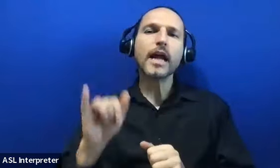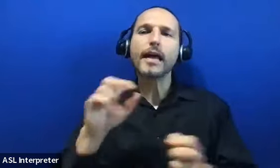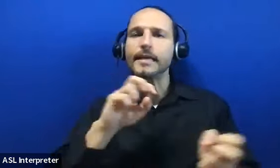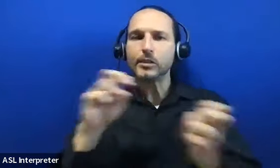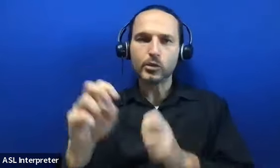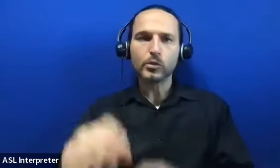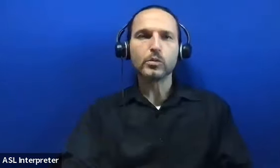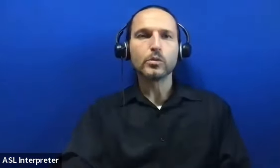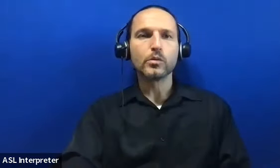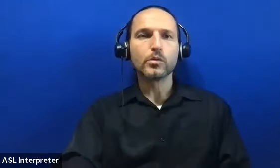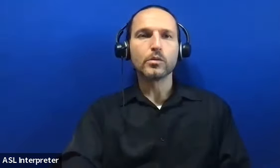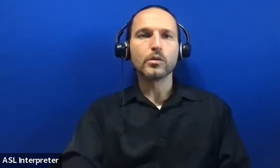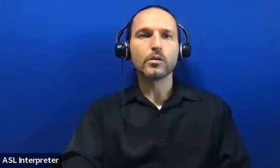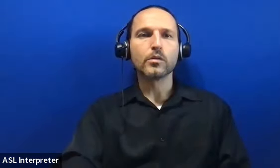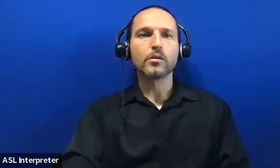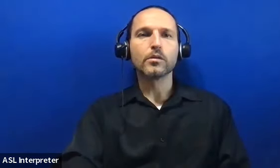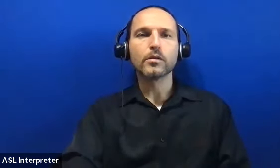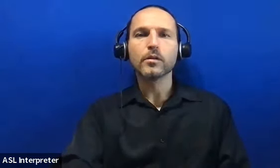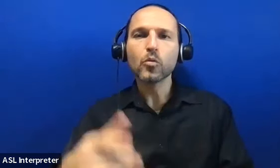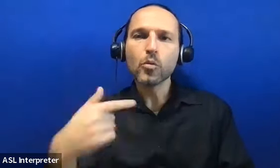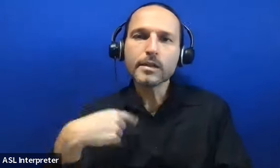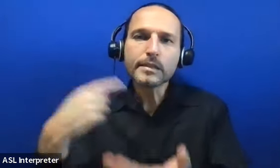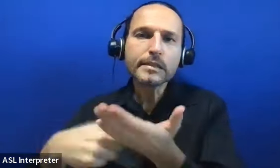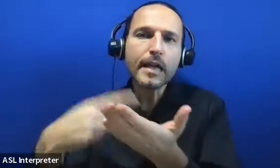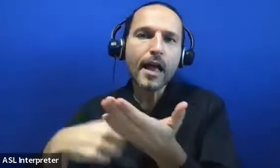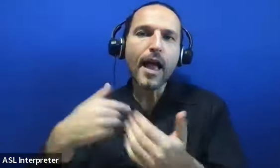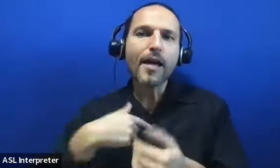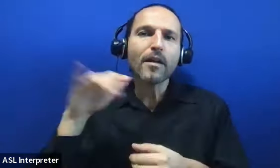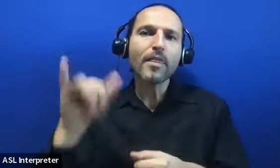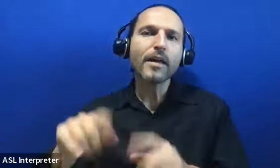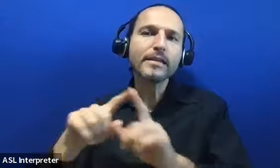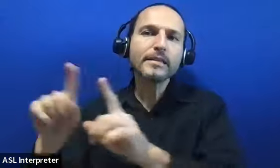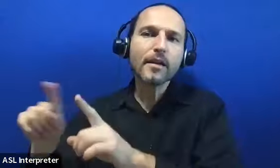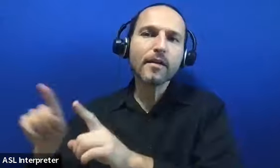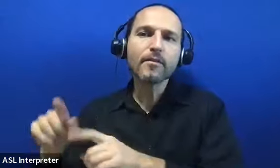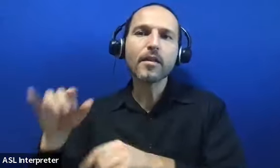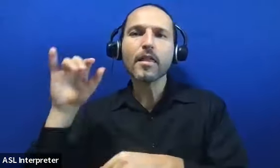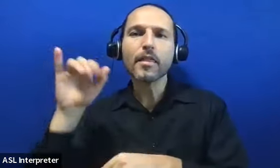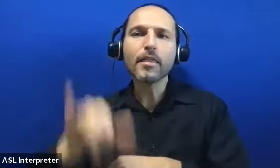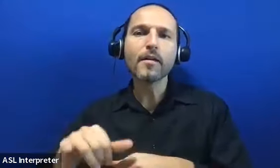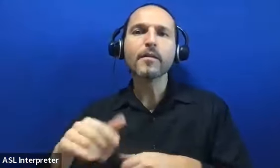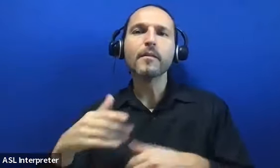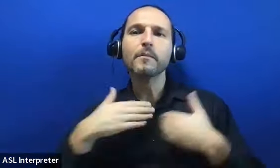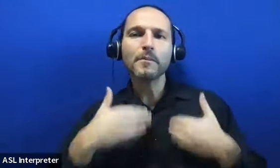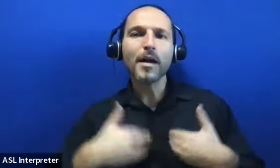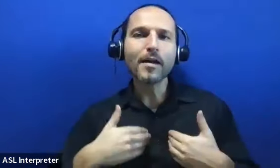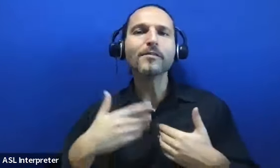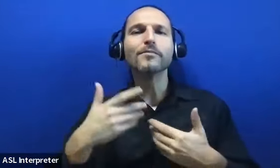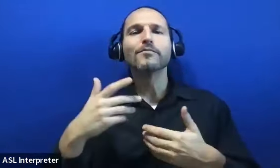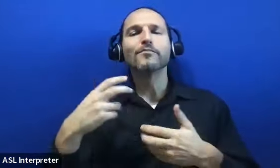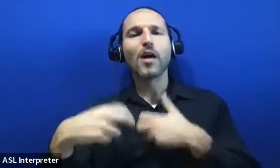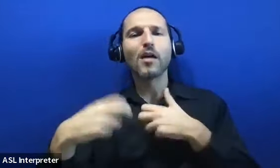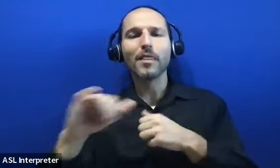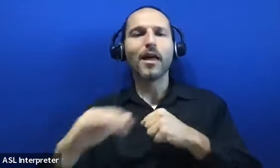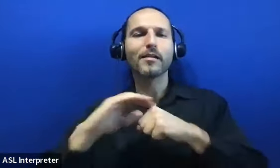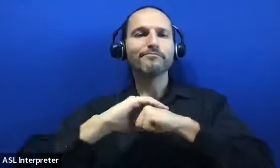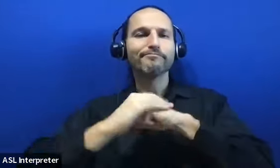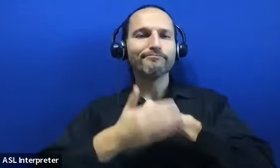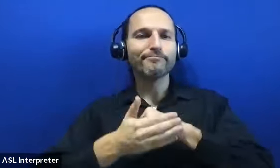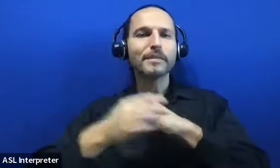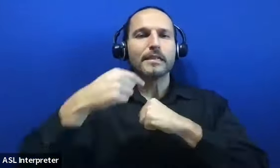issues. We talked about having those anatomical or structural abnormalities like cleft palate. We talked